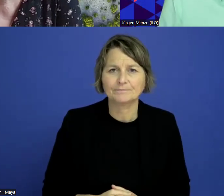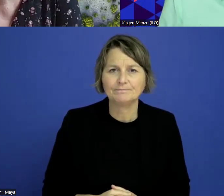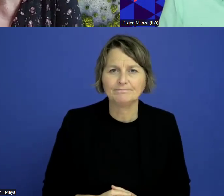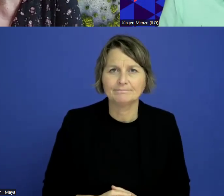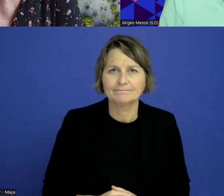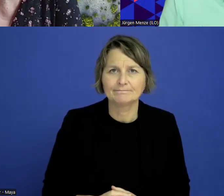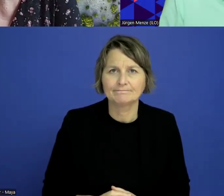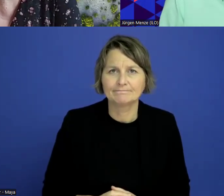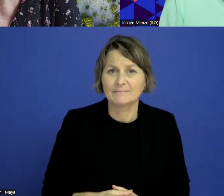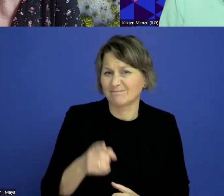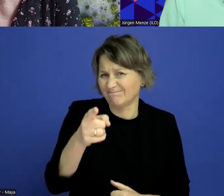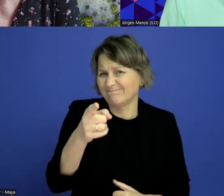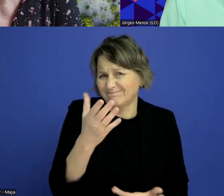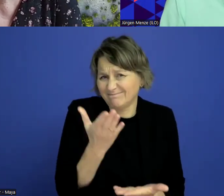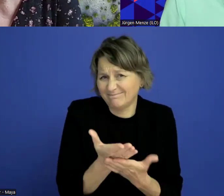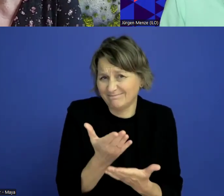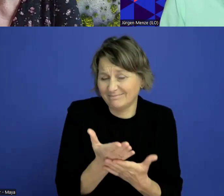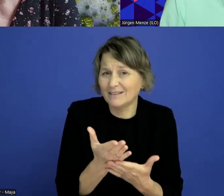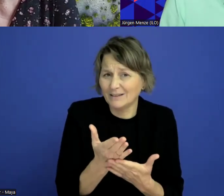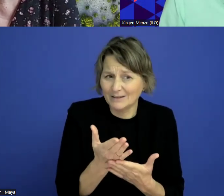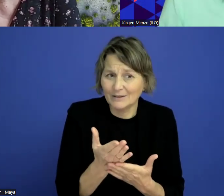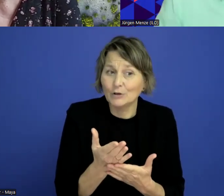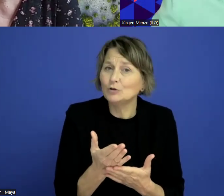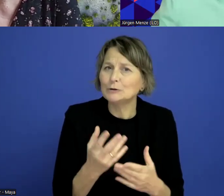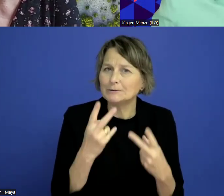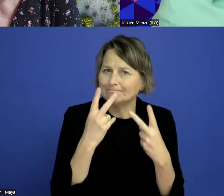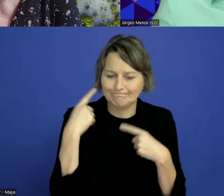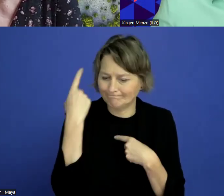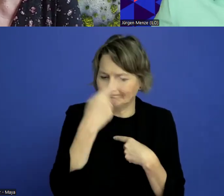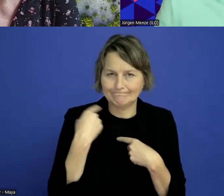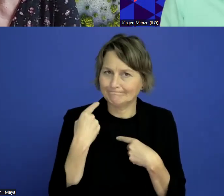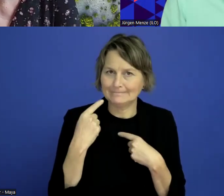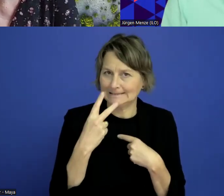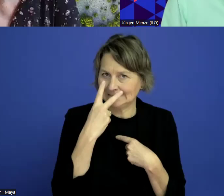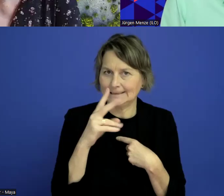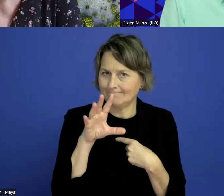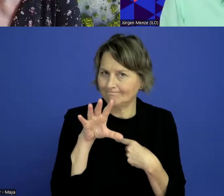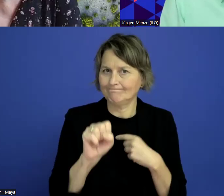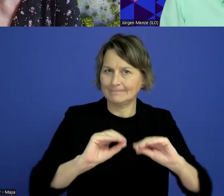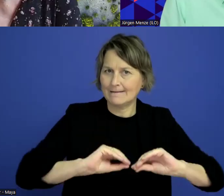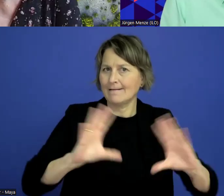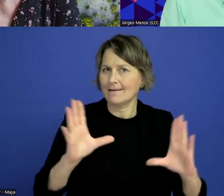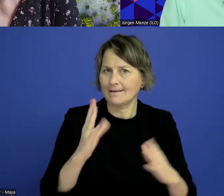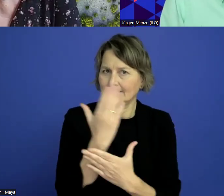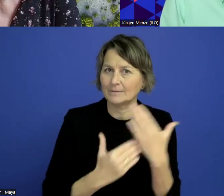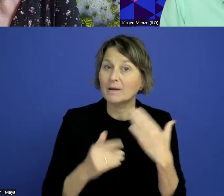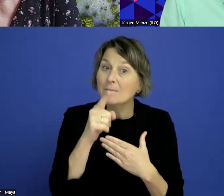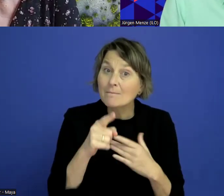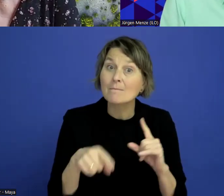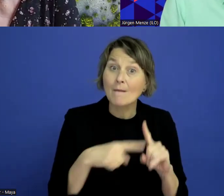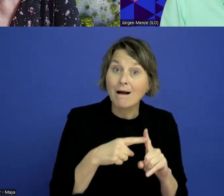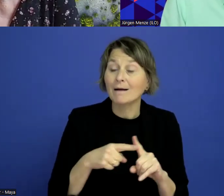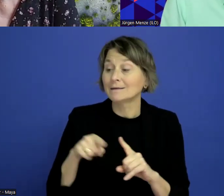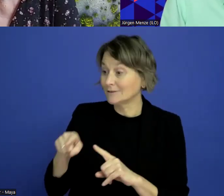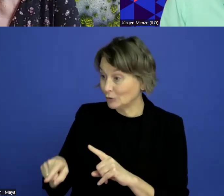also share with us, you have a non-obvious disability and you're caring for dependents, so to say. This is a